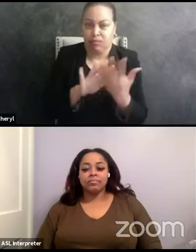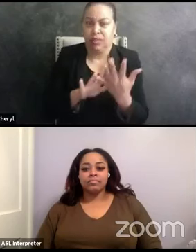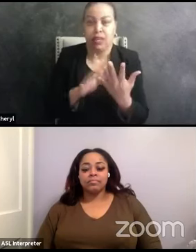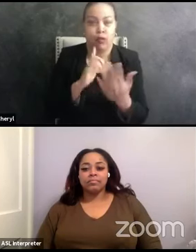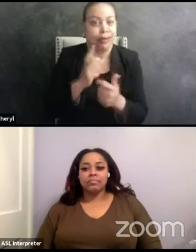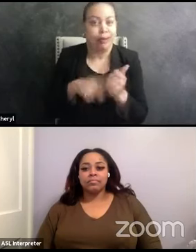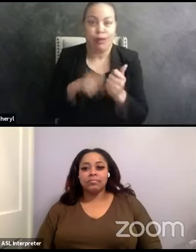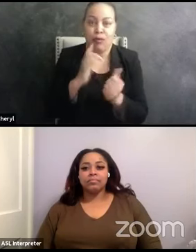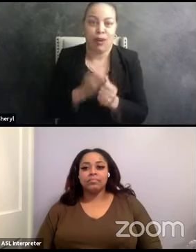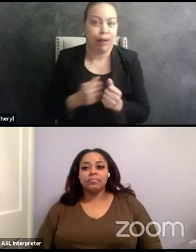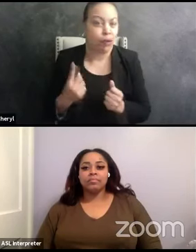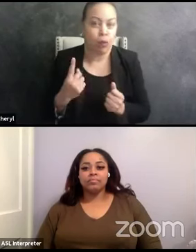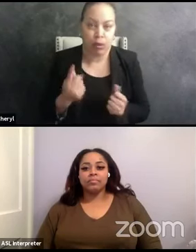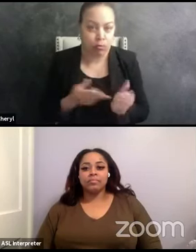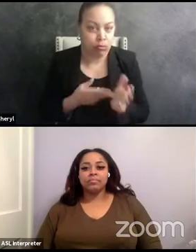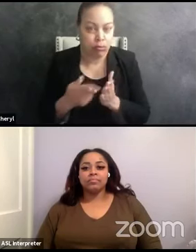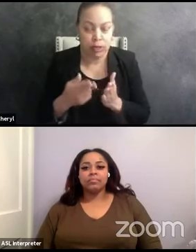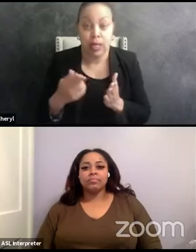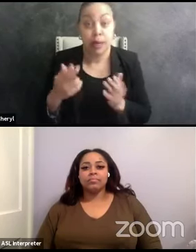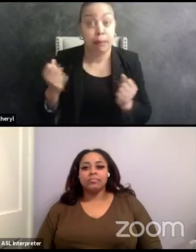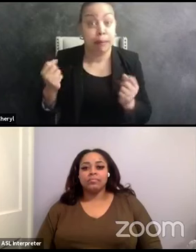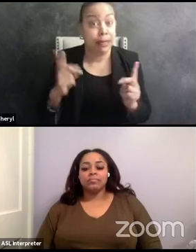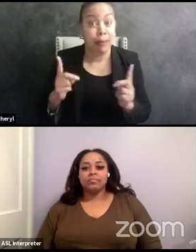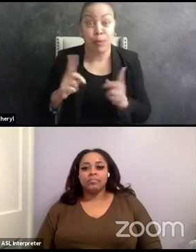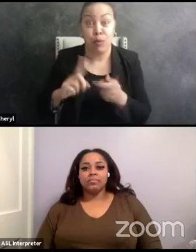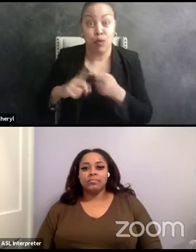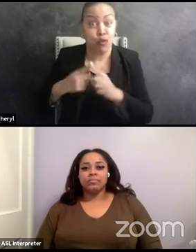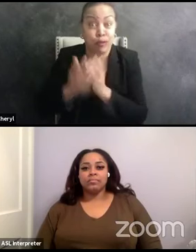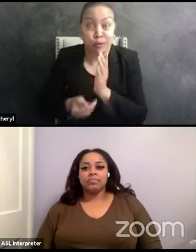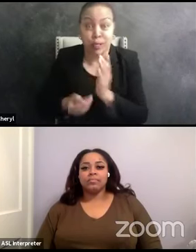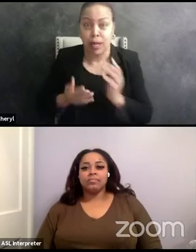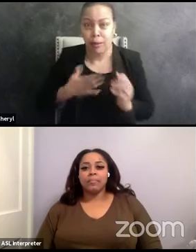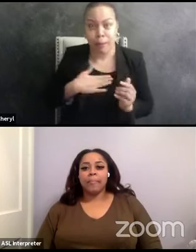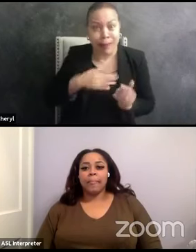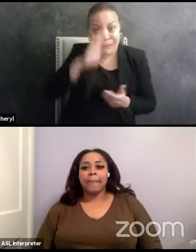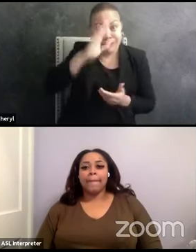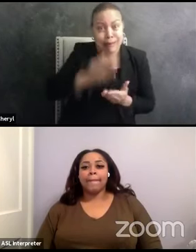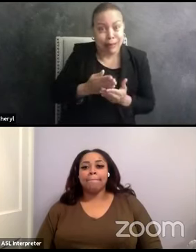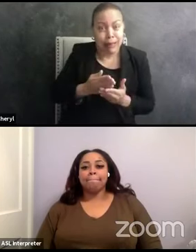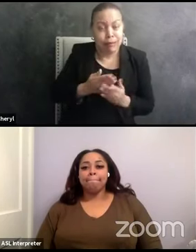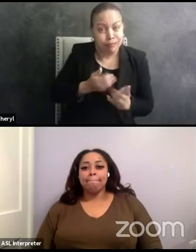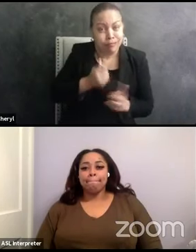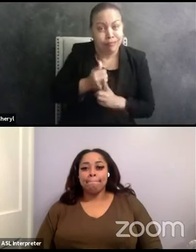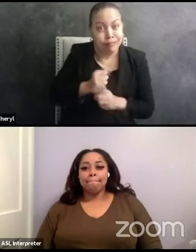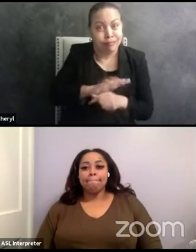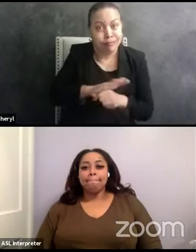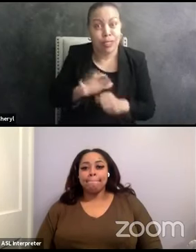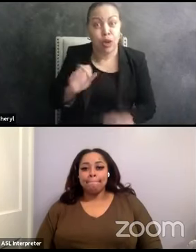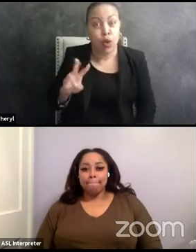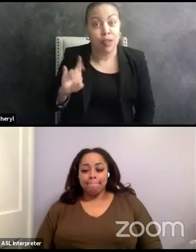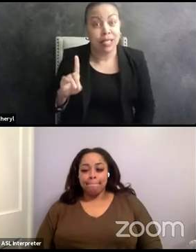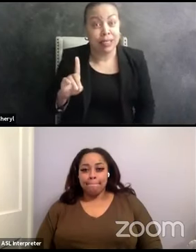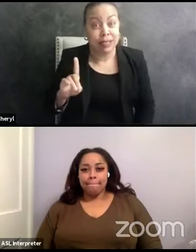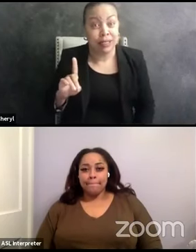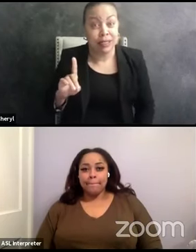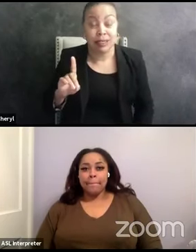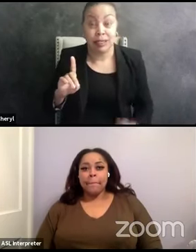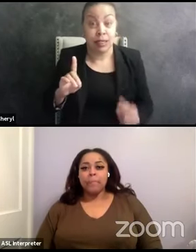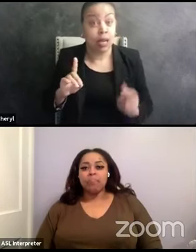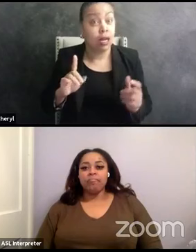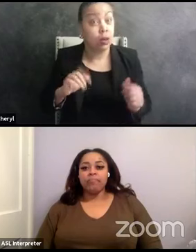absolutely everyone. We've lost friends. My son got COVID less than a month into leaving for